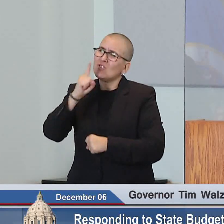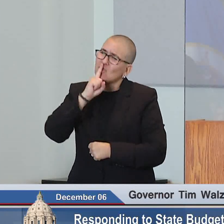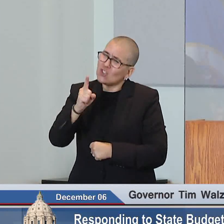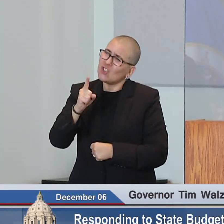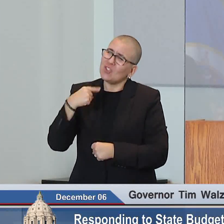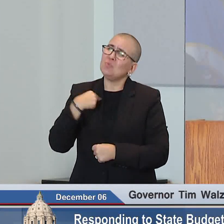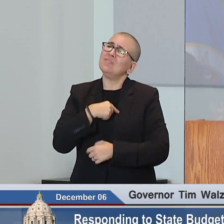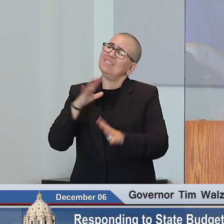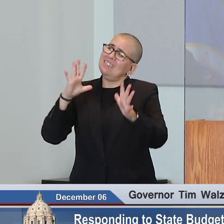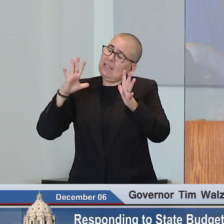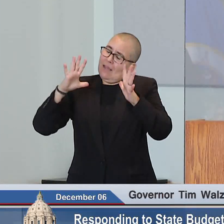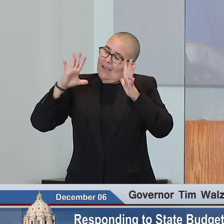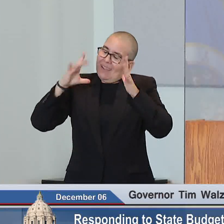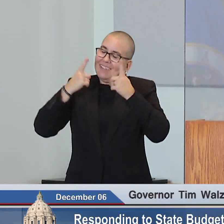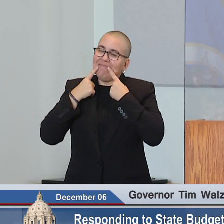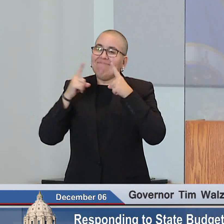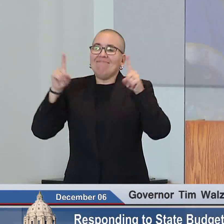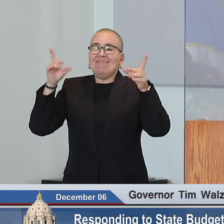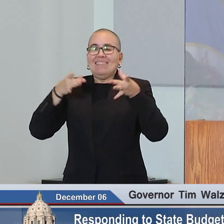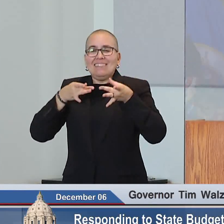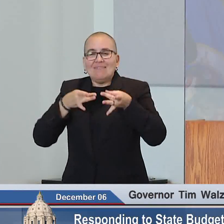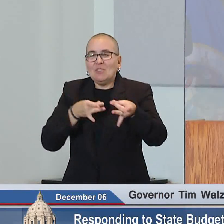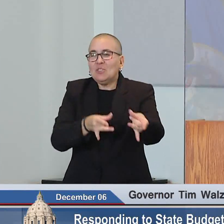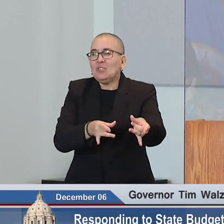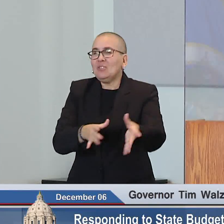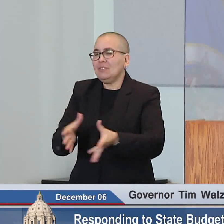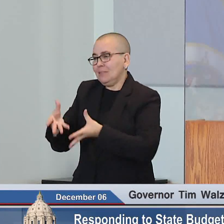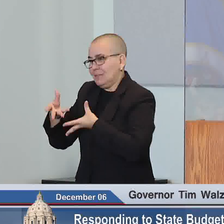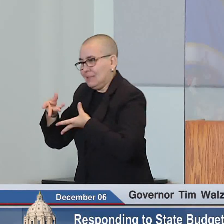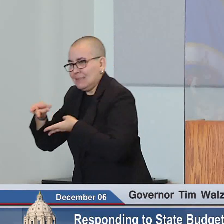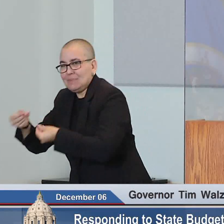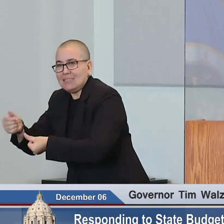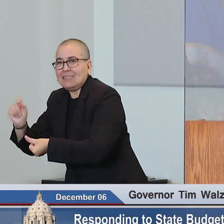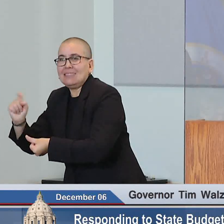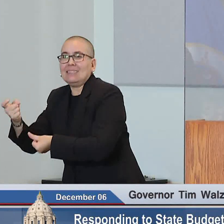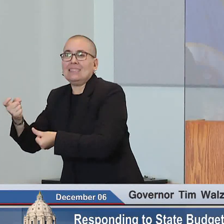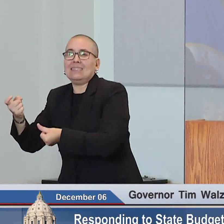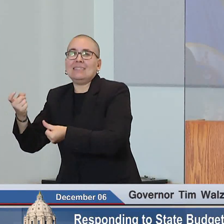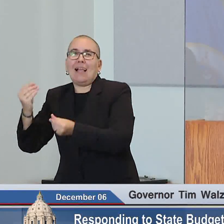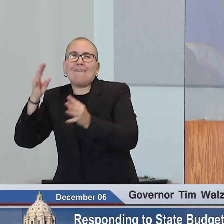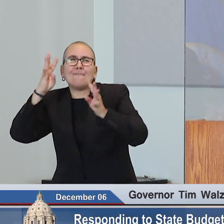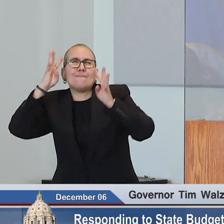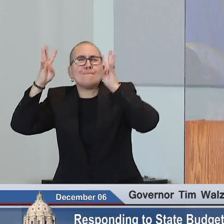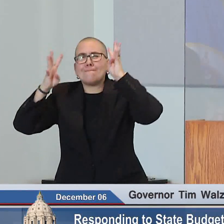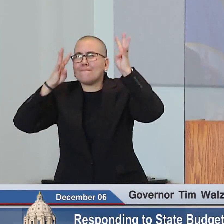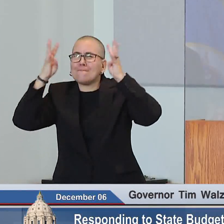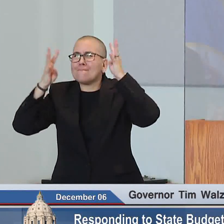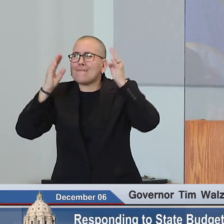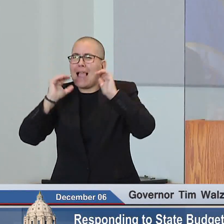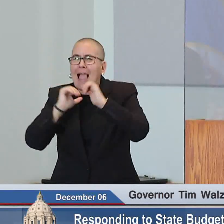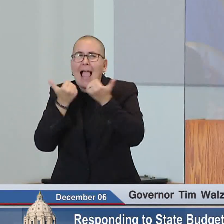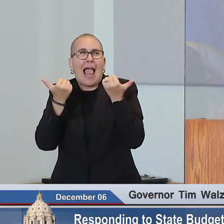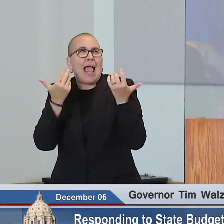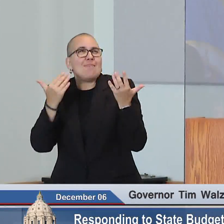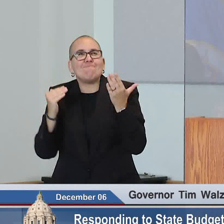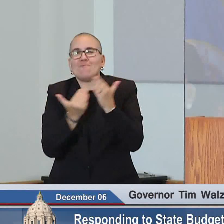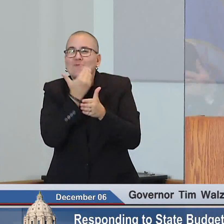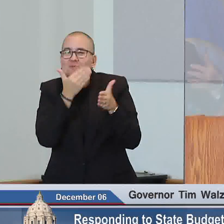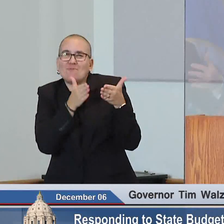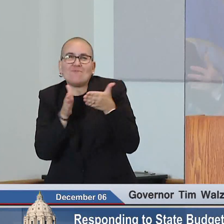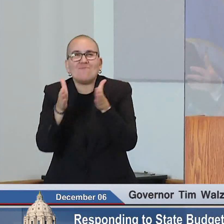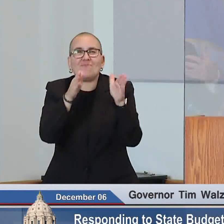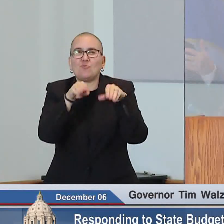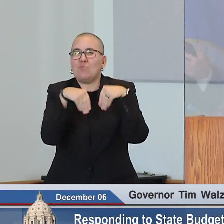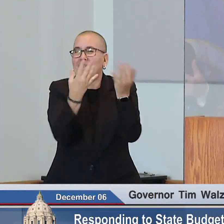good stewards of taxpayer dollars, but we use new ways to find better and more innovative ways to deliver services more